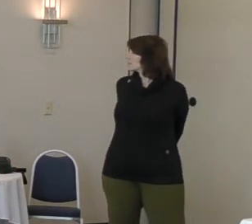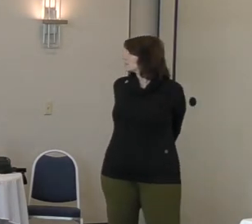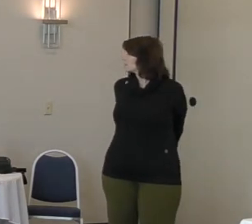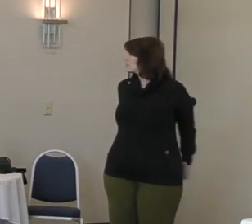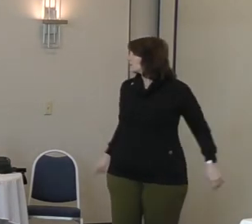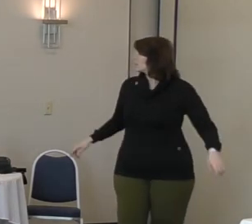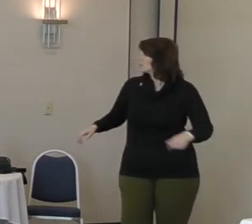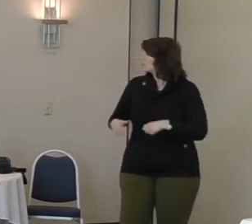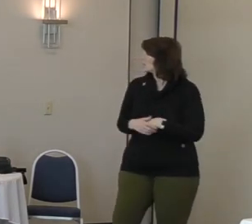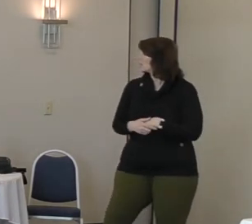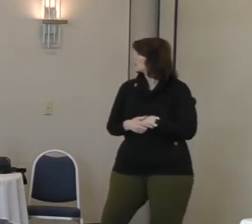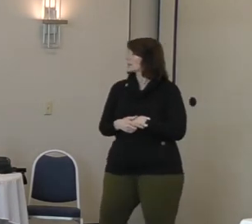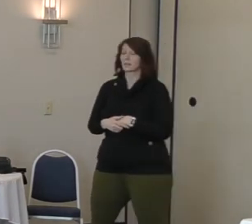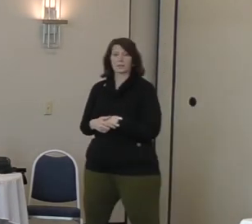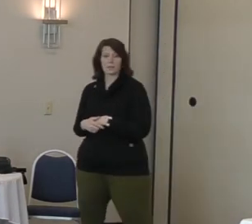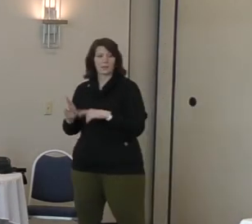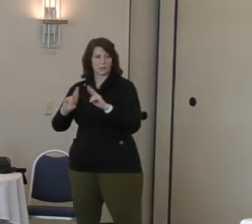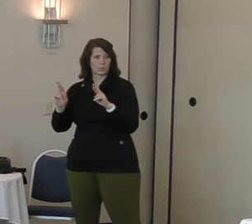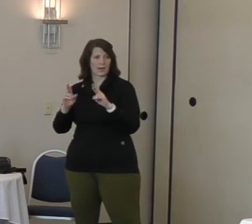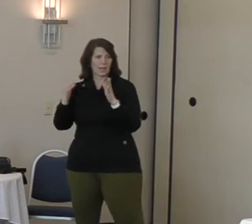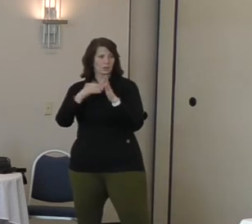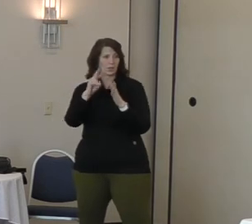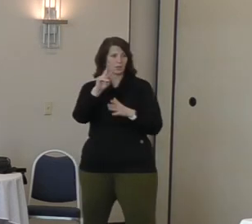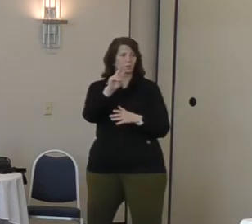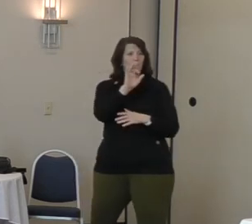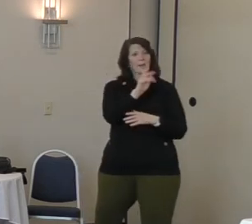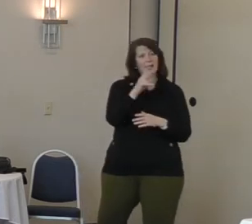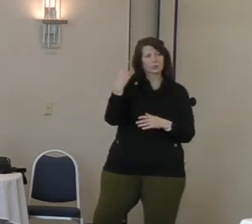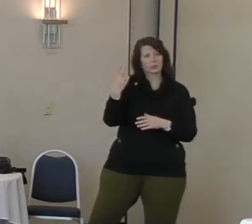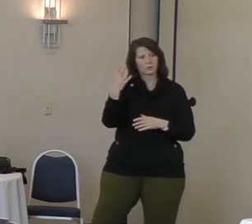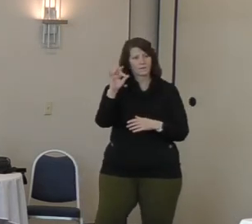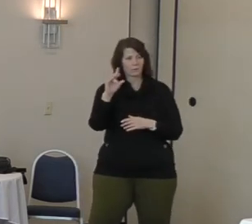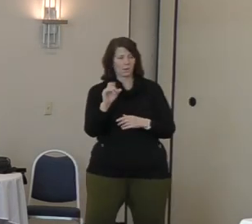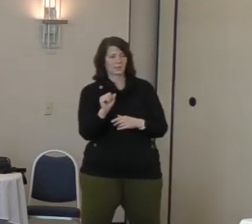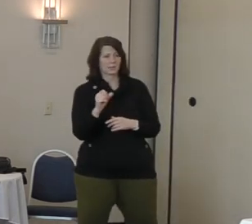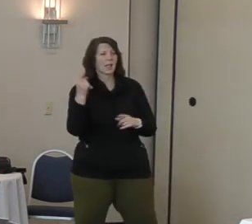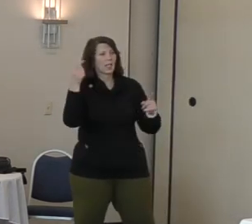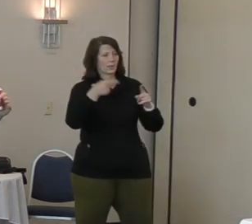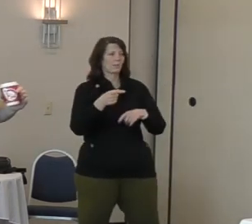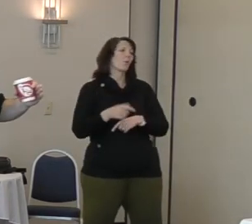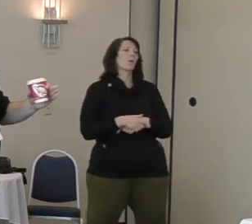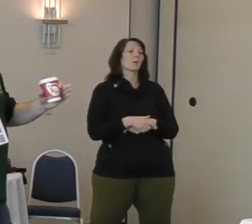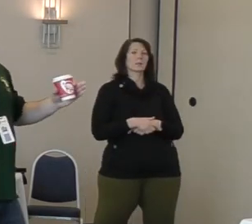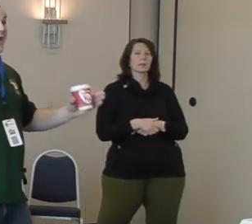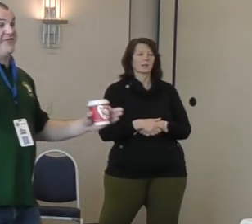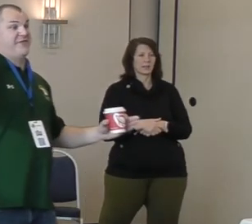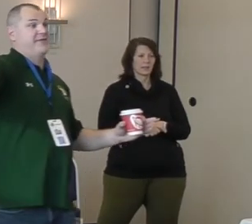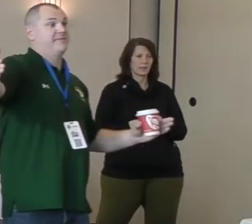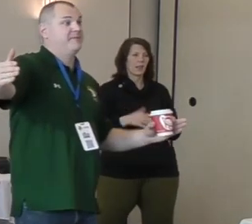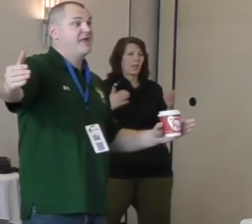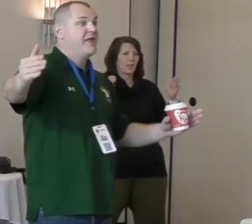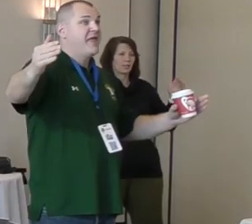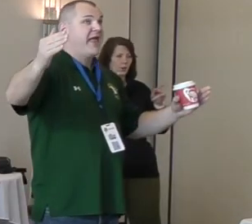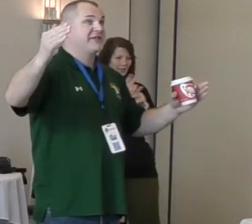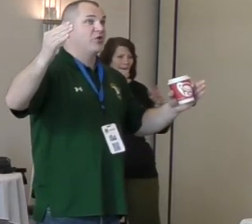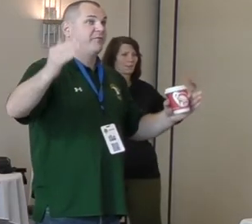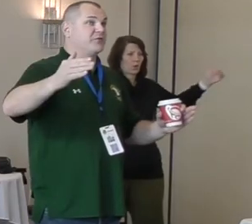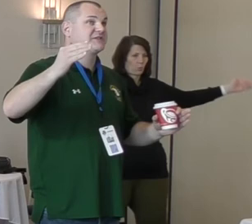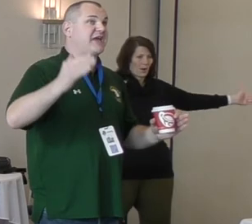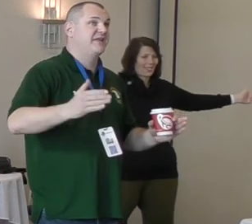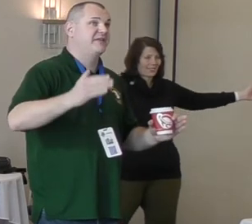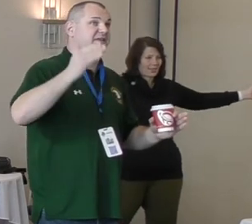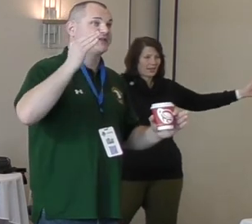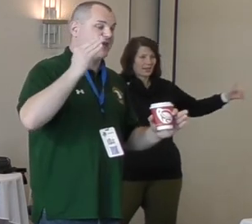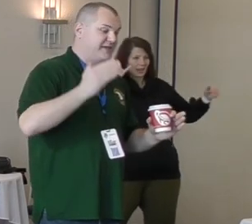next phase, they're ready to go get 2 backs and 2 forwards. The point is, they hold their width. And so